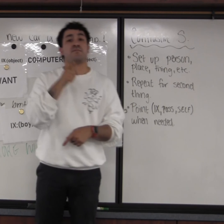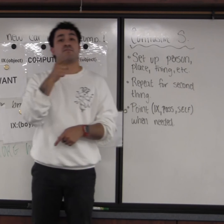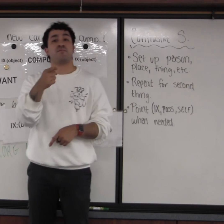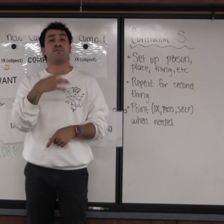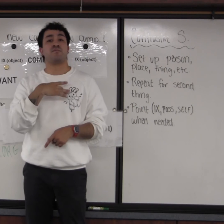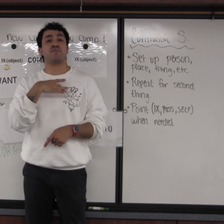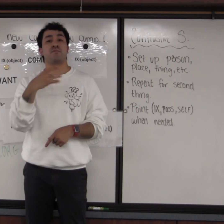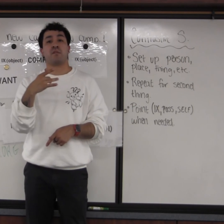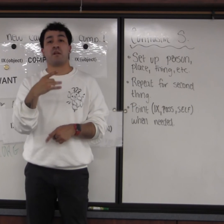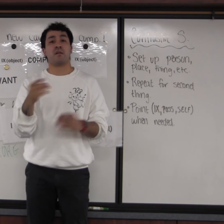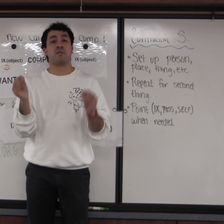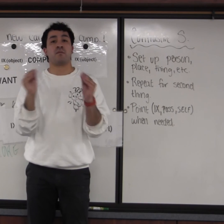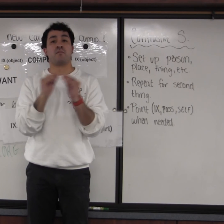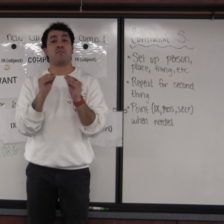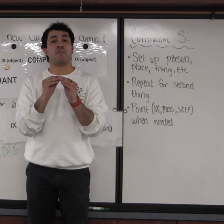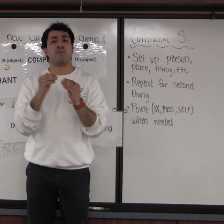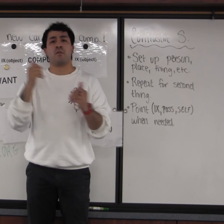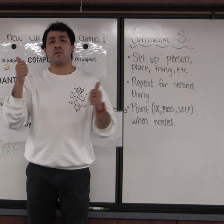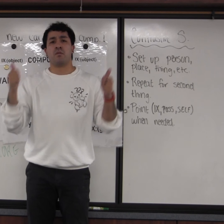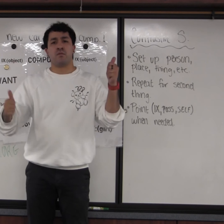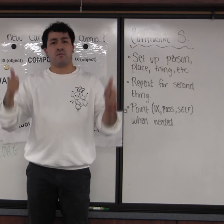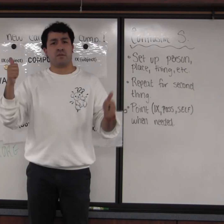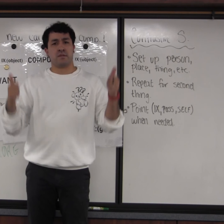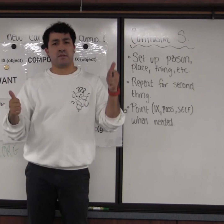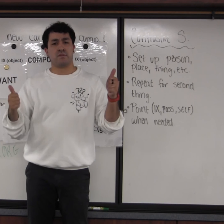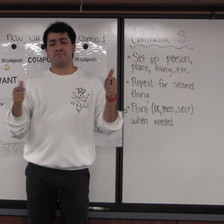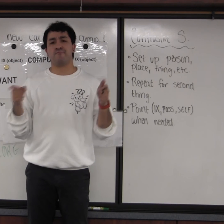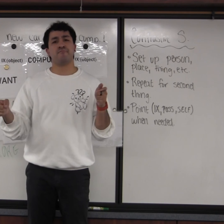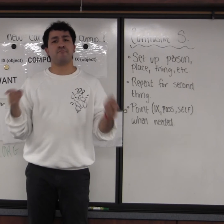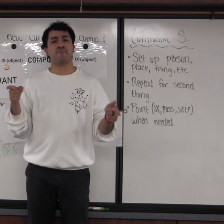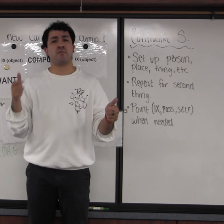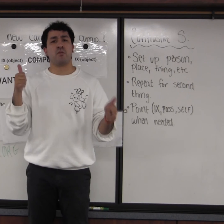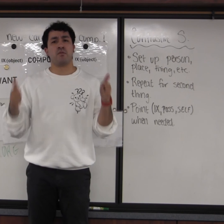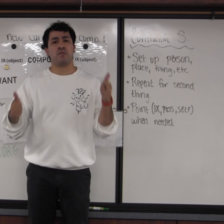there. You like more which one? Or which one do you like more?